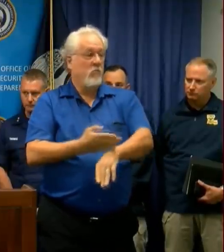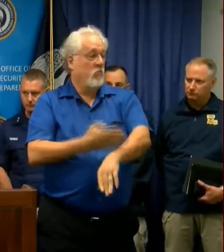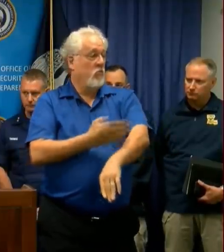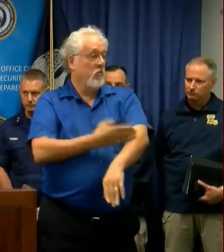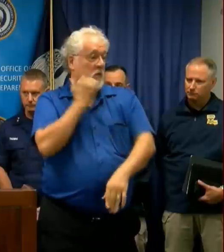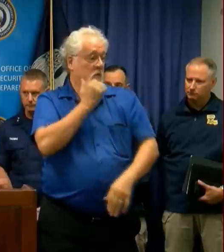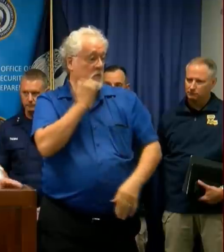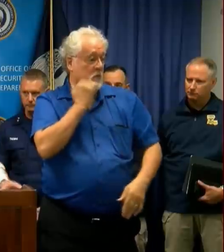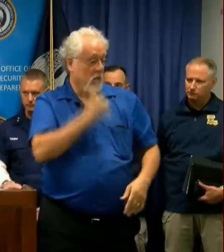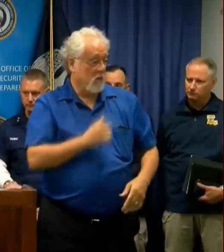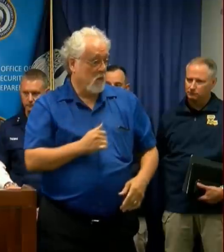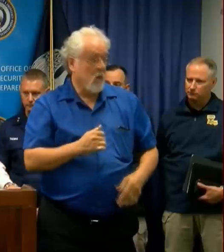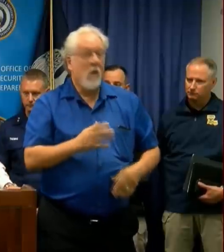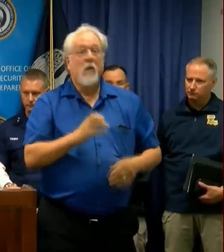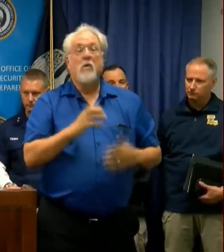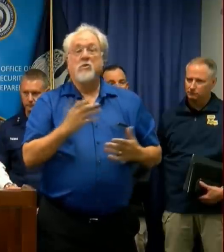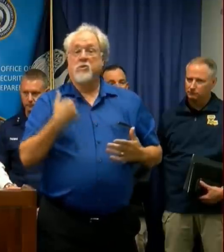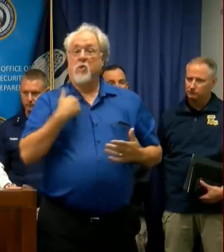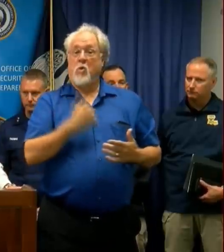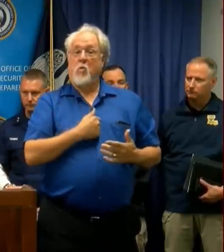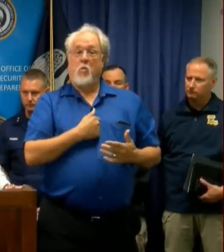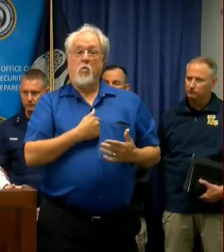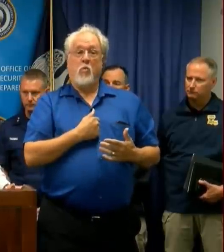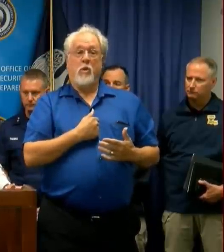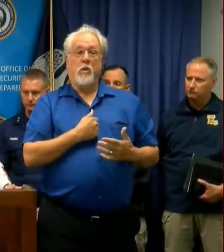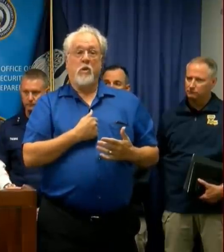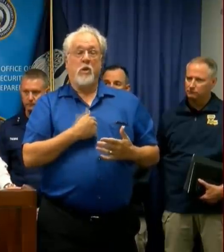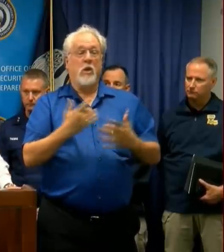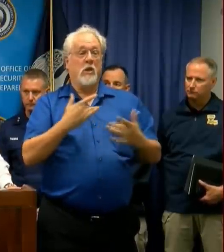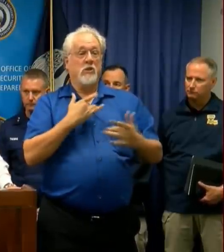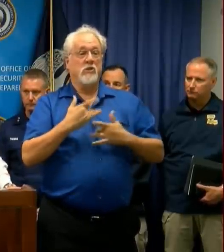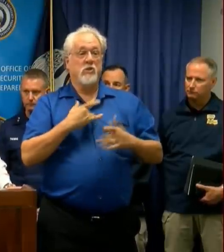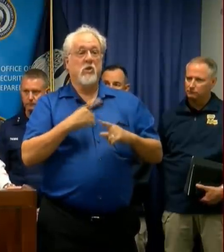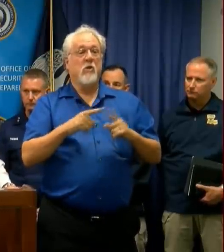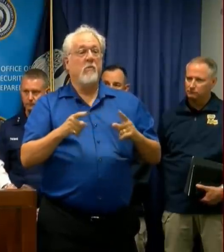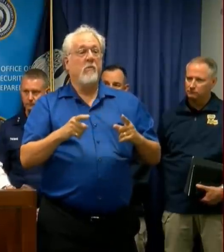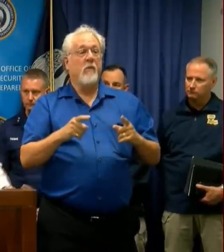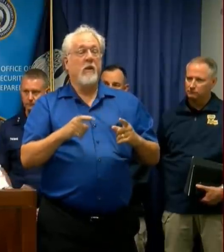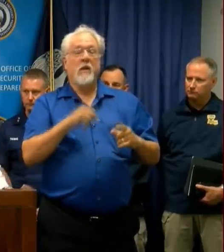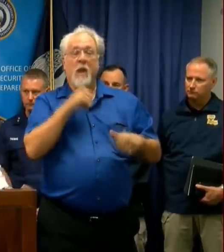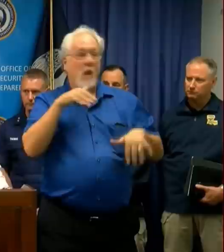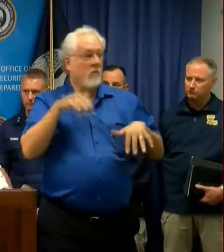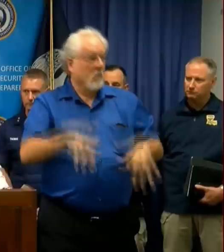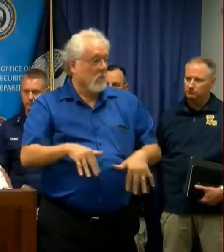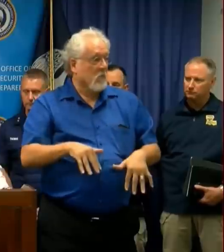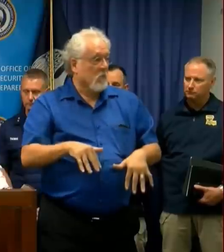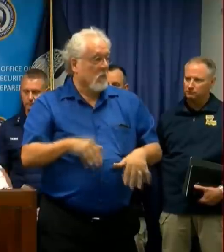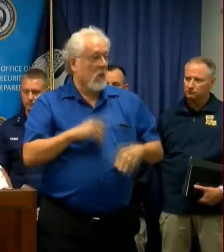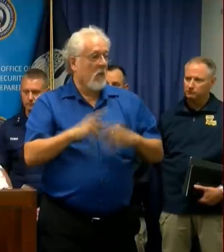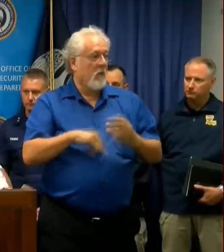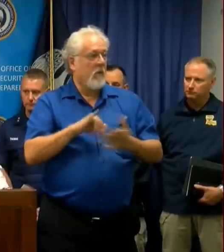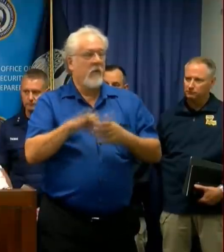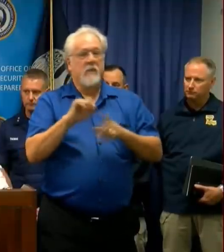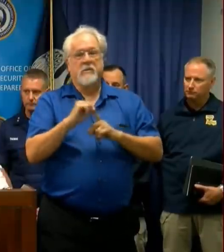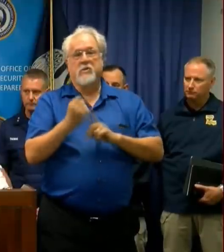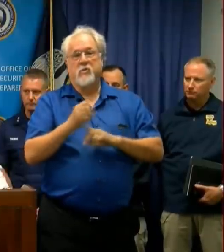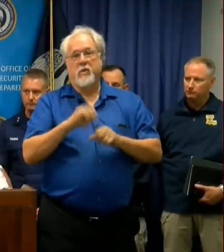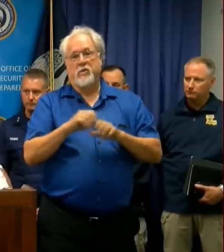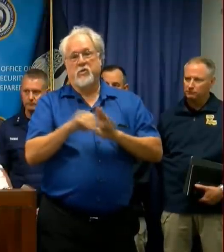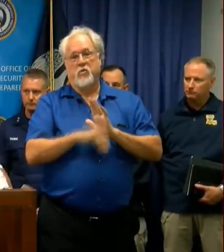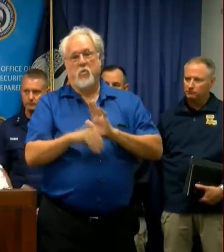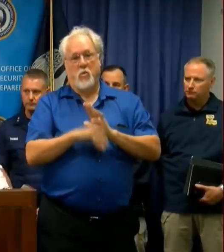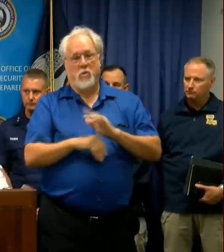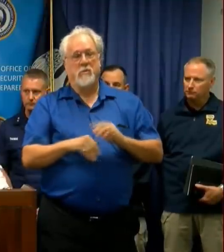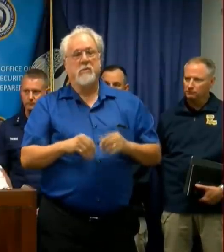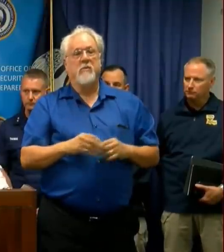improving on a daily basis. And so we are concerned, but certainly not panicked about the situation in New